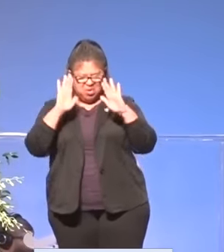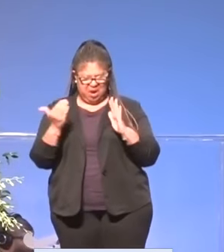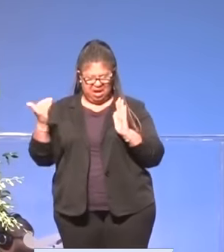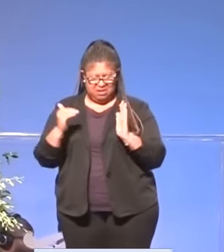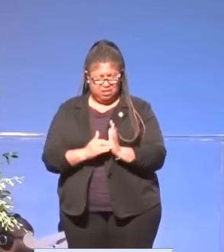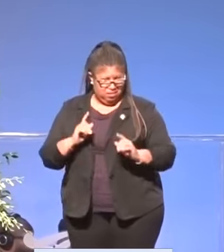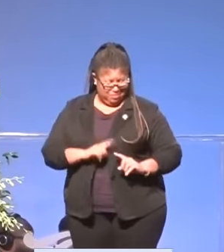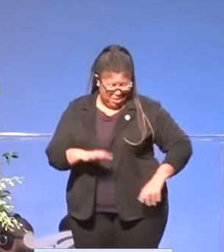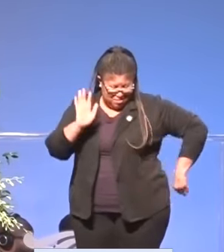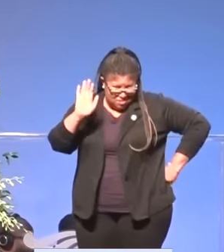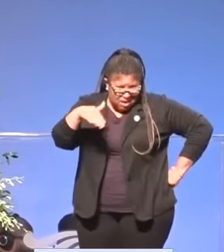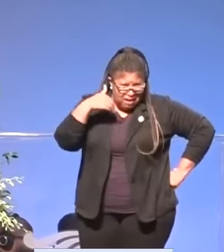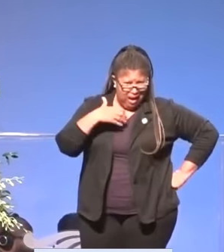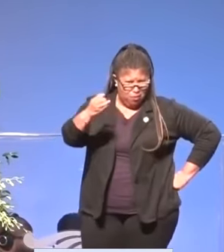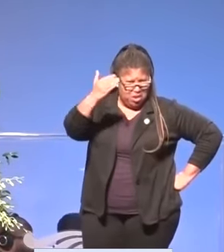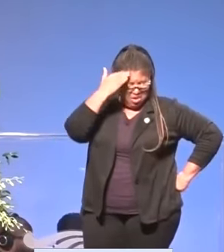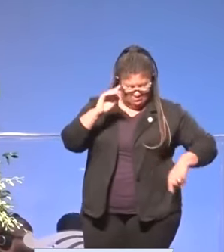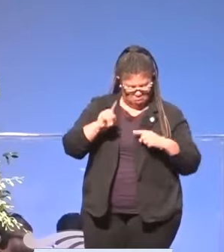Those